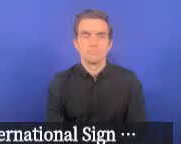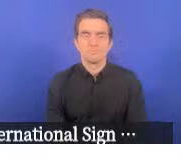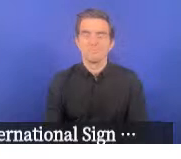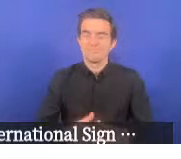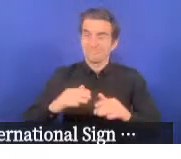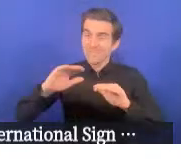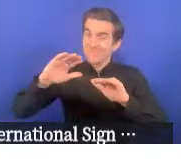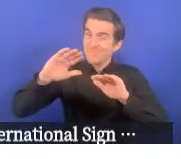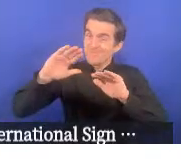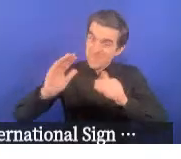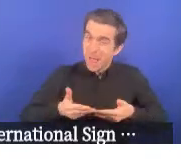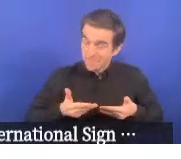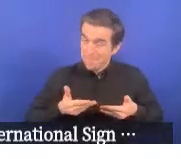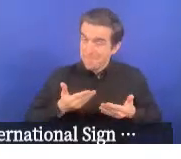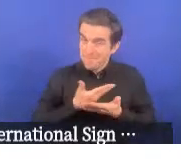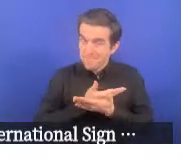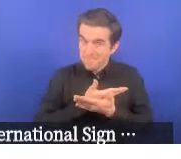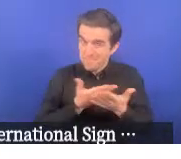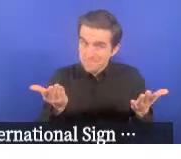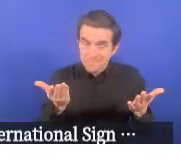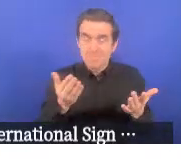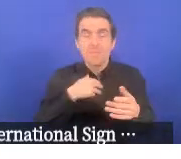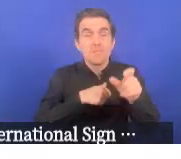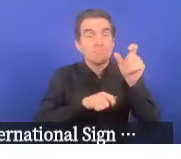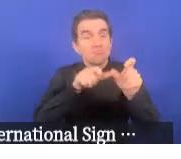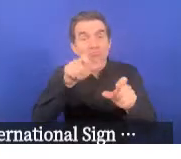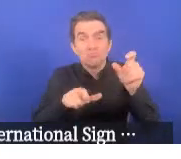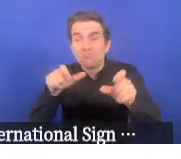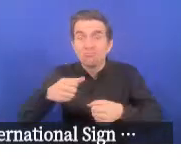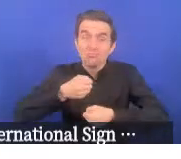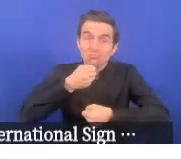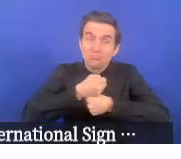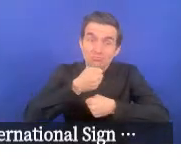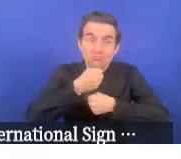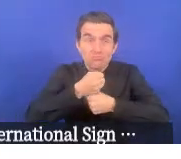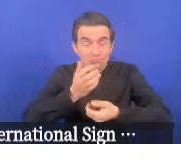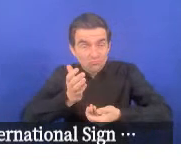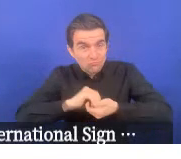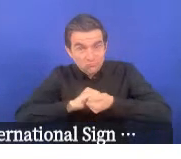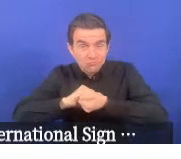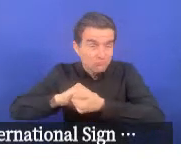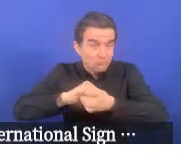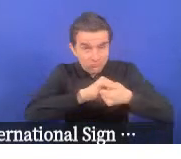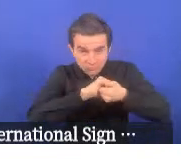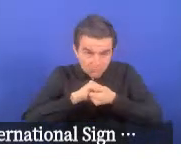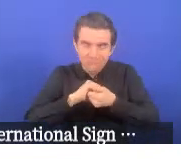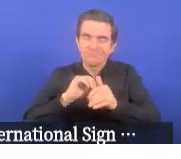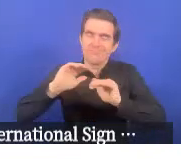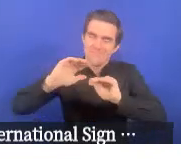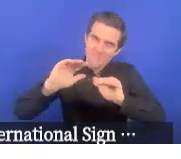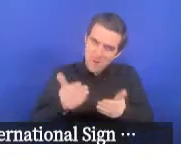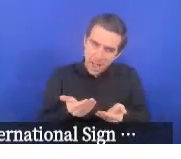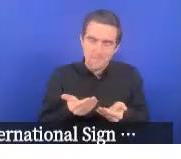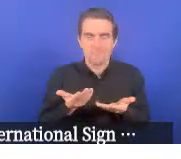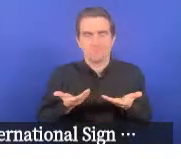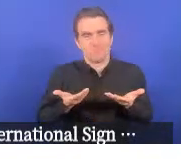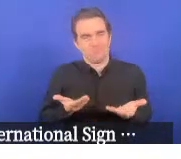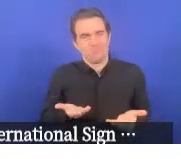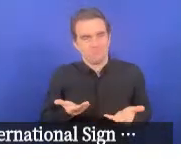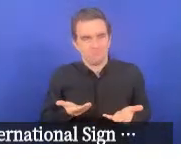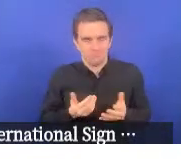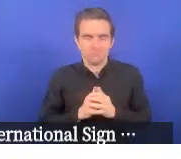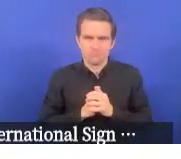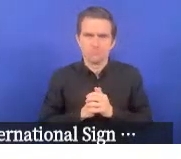Welcome to this session, a beginner's guide to gender mainstreaming for the public sector in tourism,